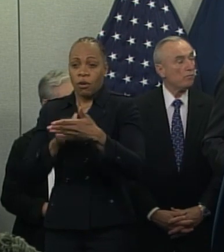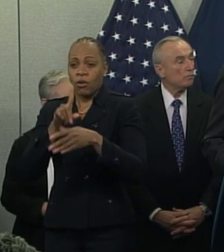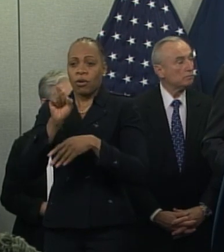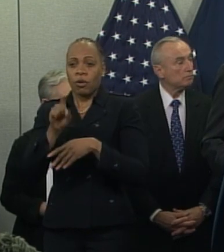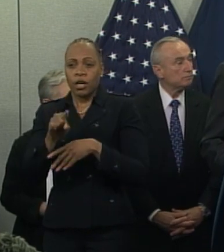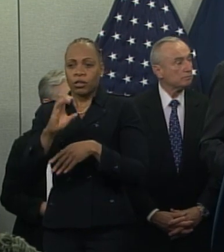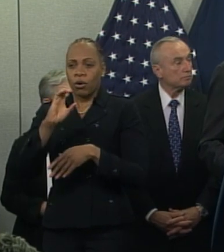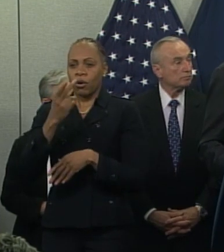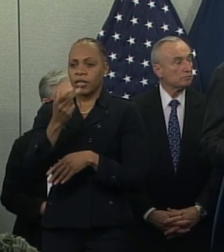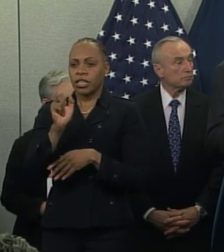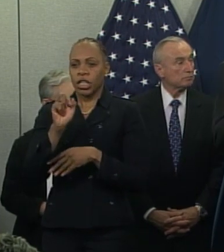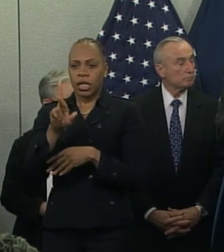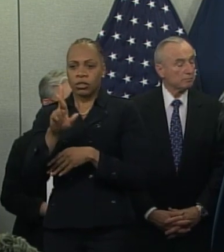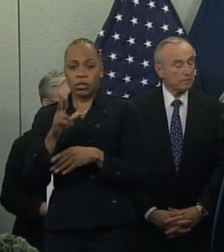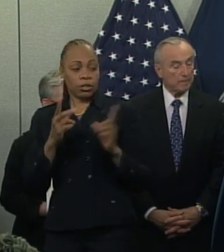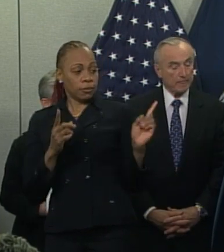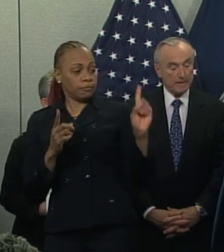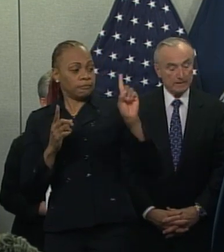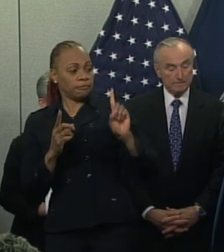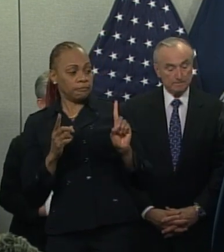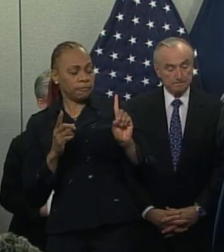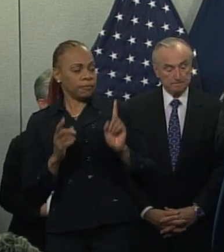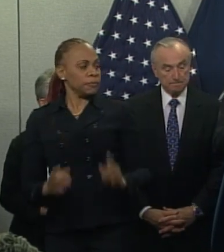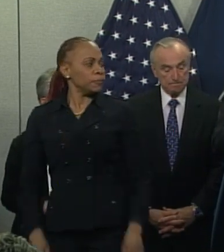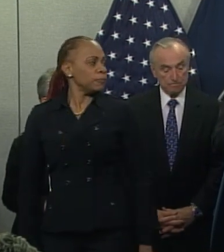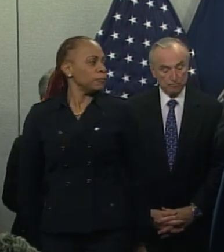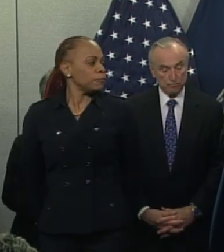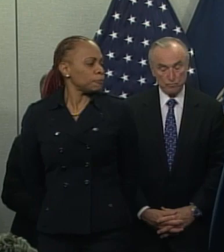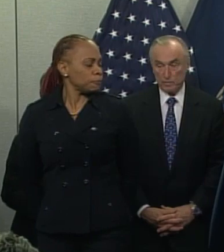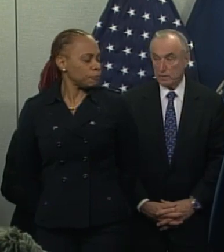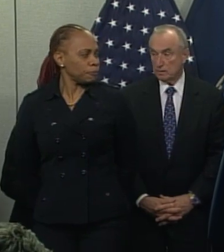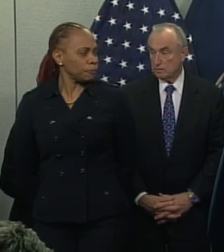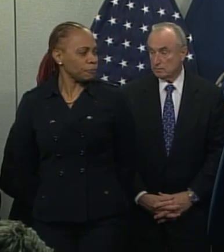Farina. Why don't you come to the podium?